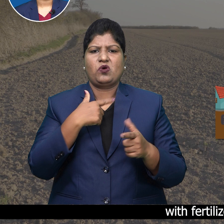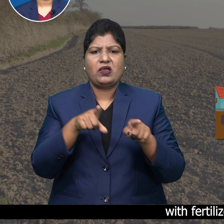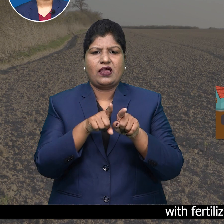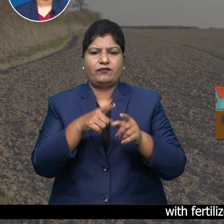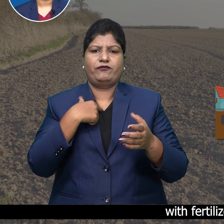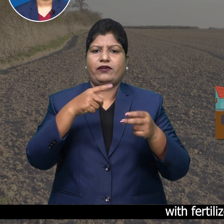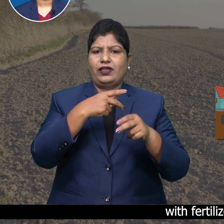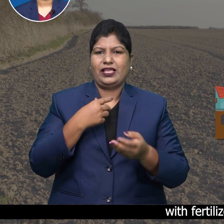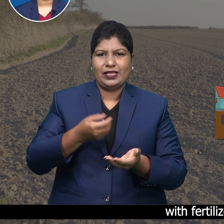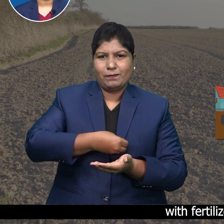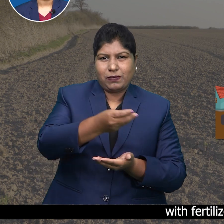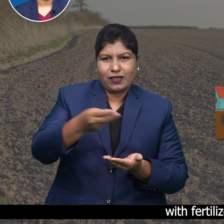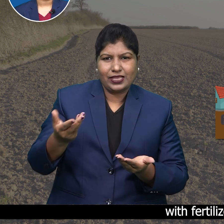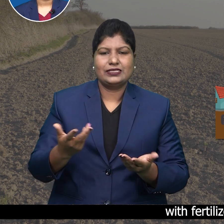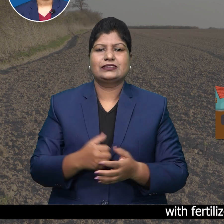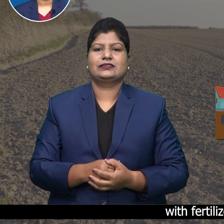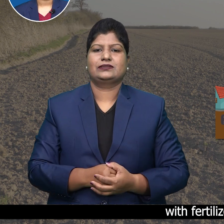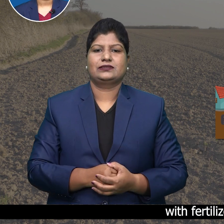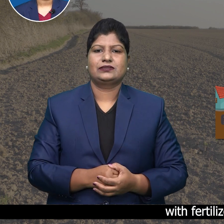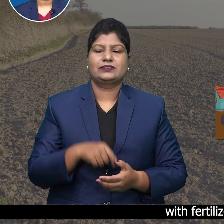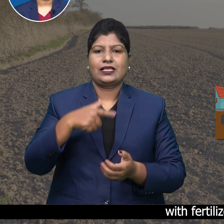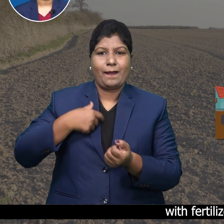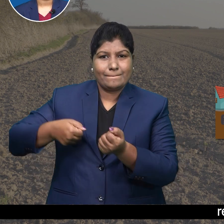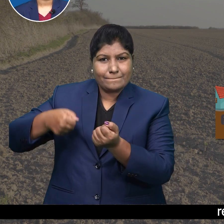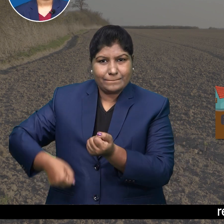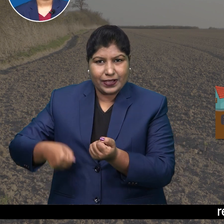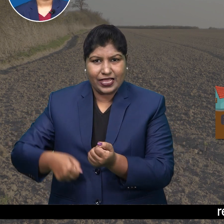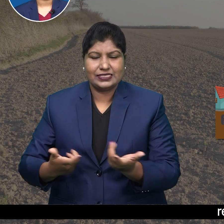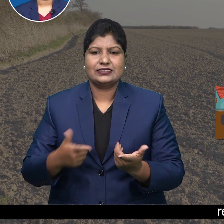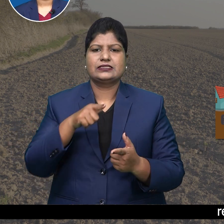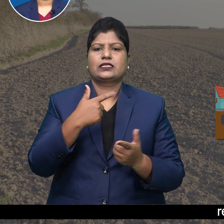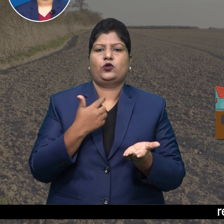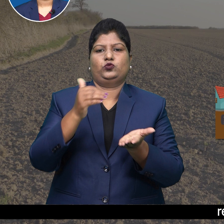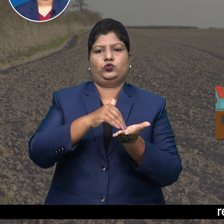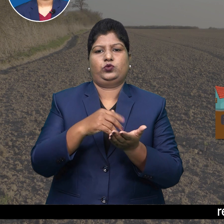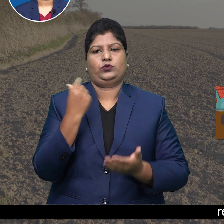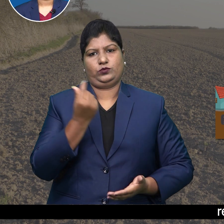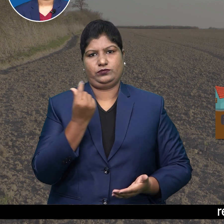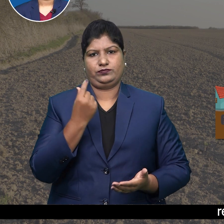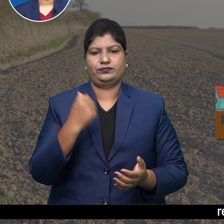with fertilizers and pesticides residues.